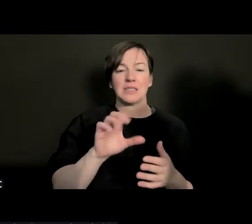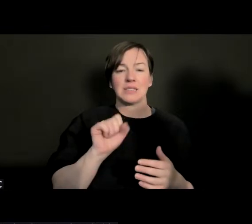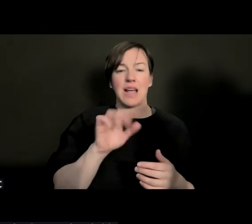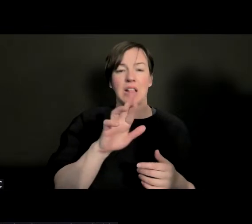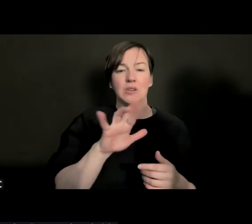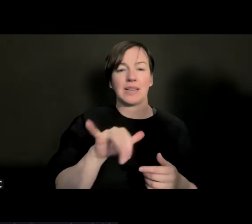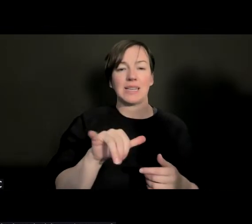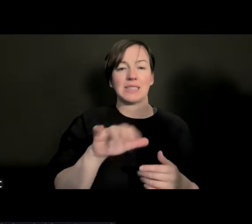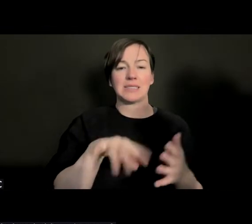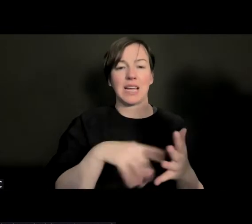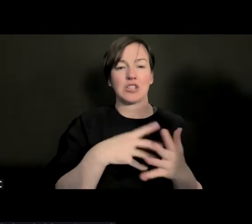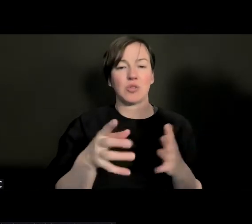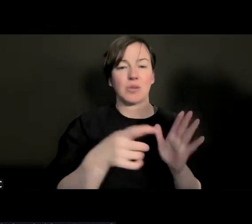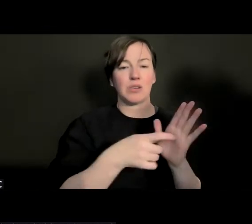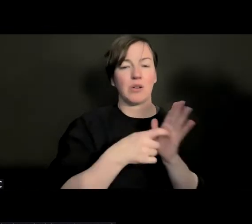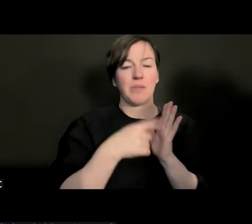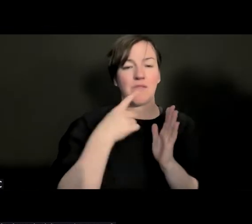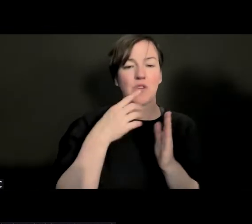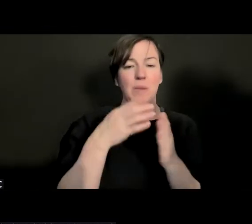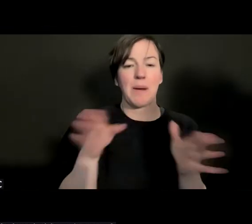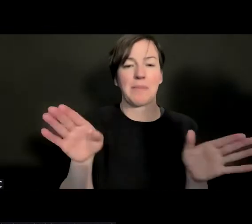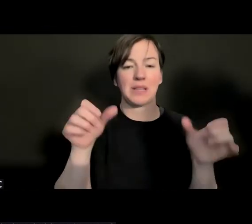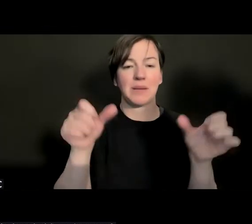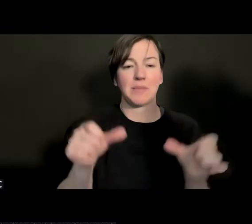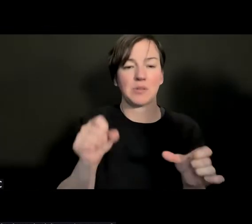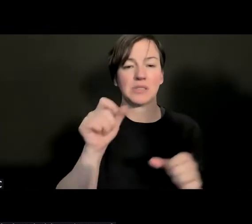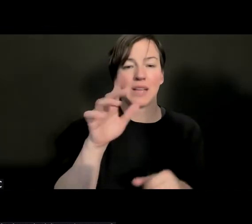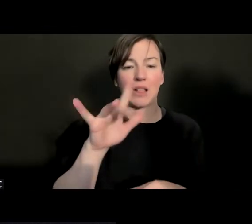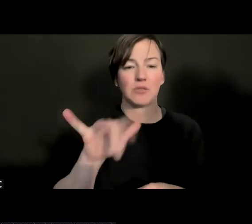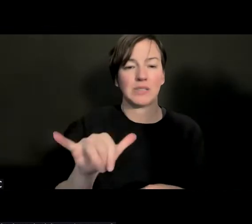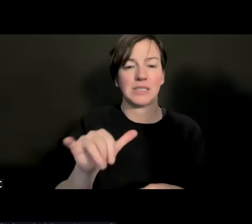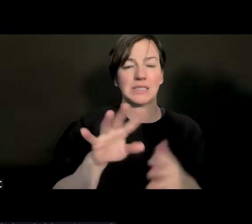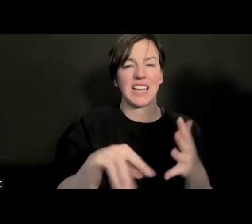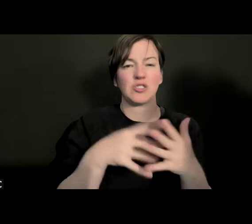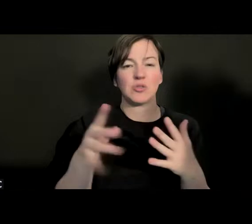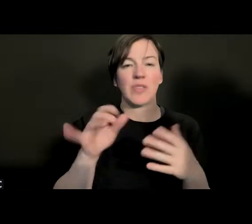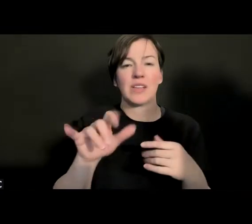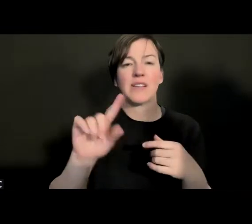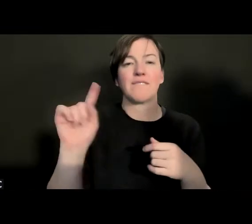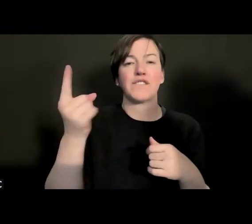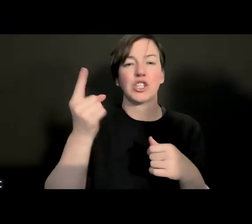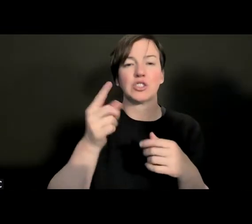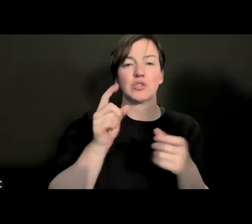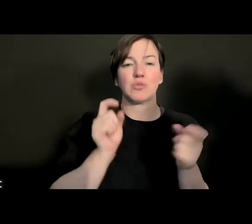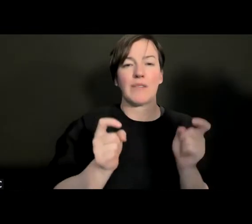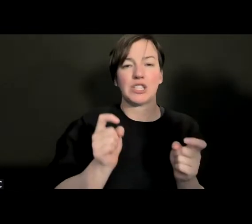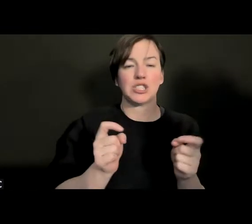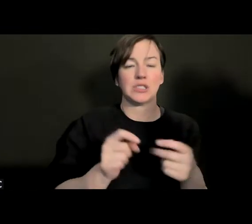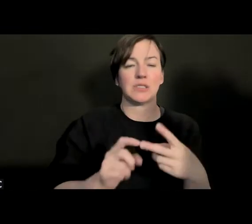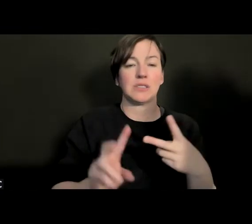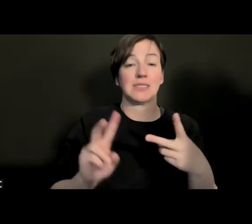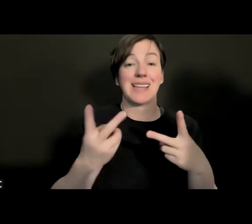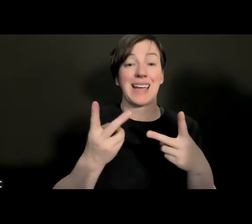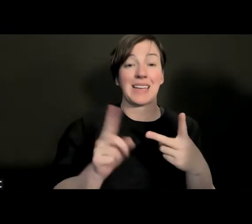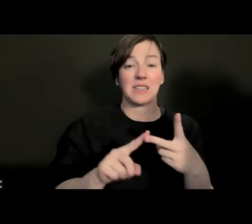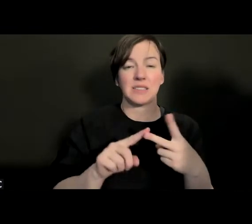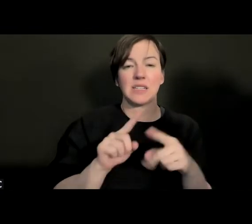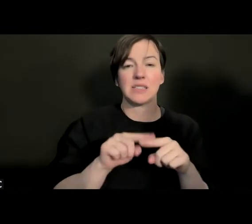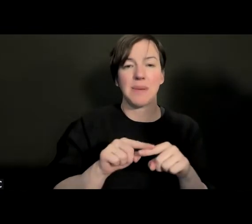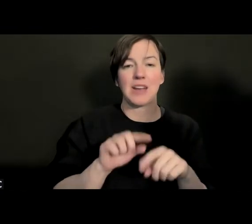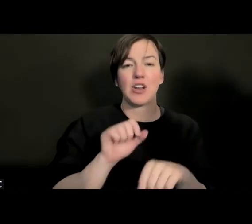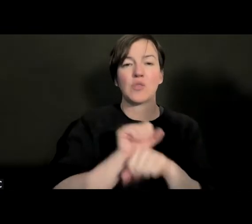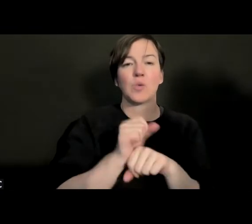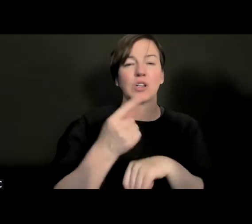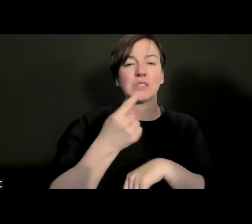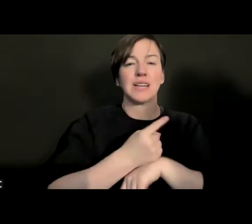publicly posted salary schedules. That's the first revision. The second revision is based on the workdays of our